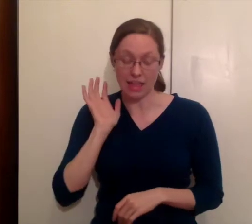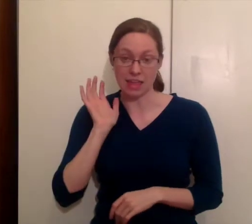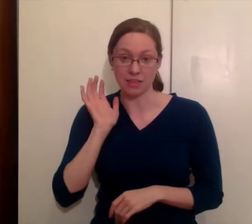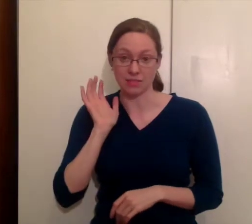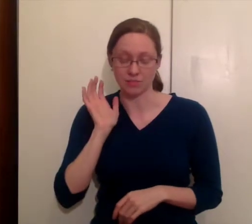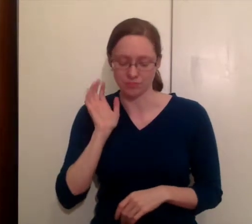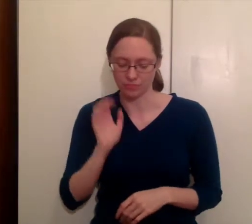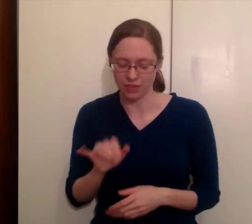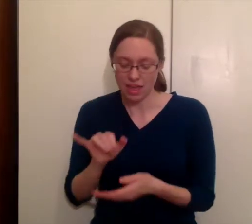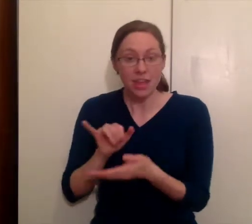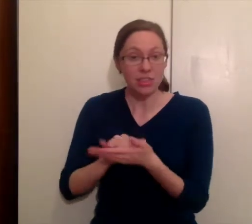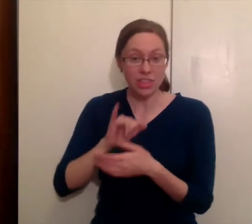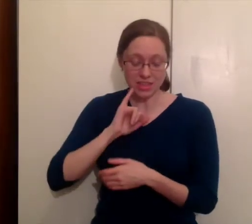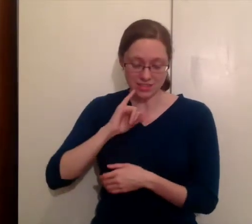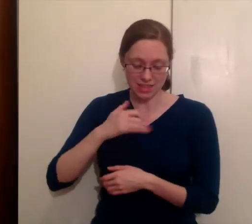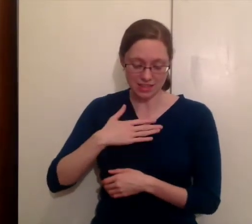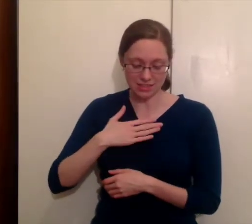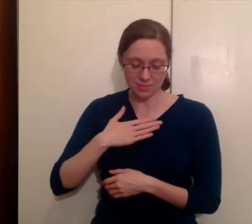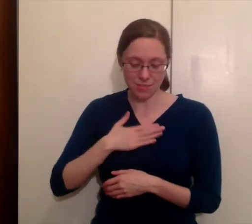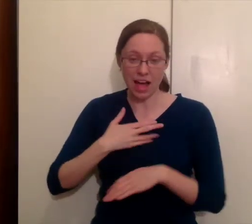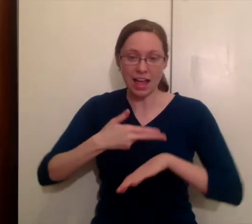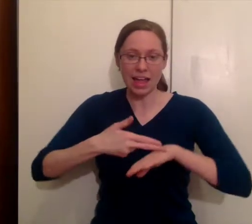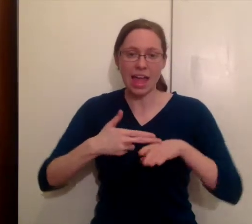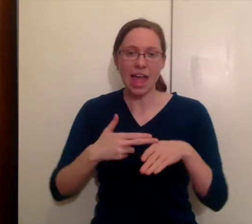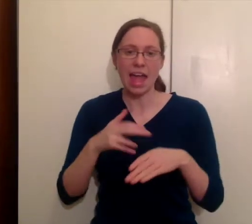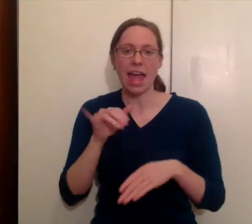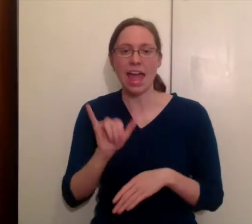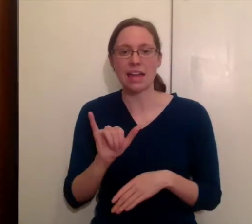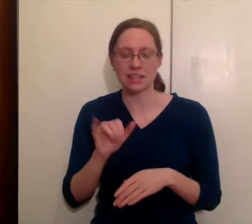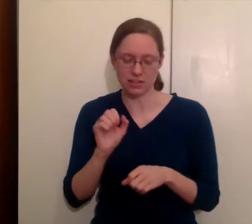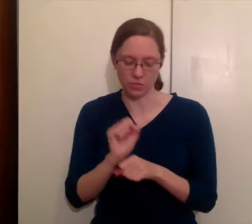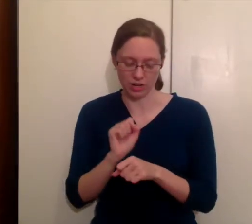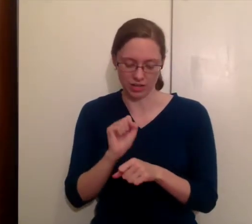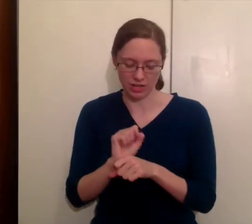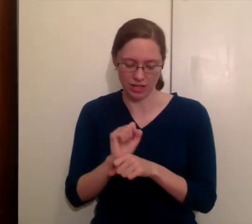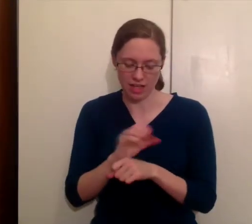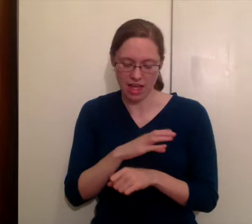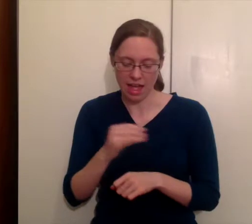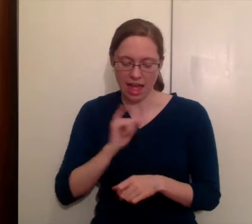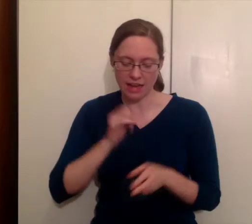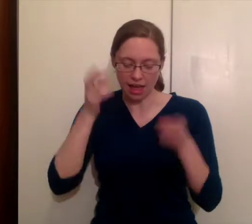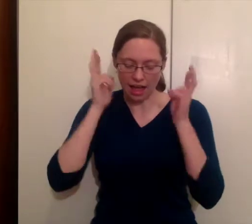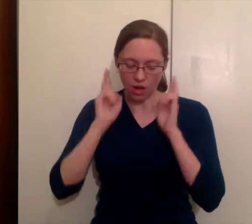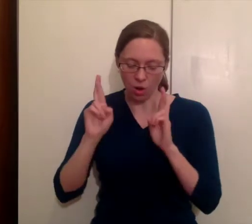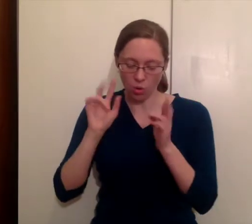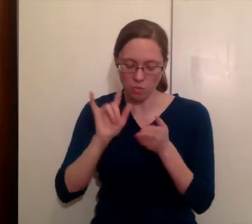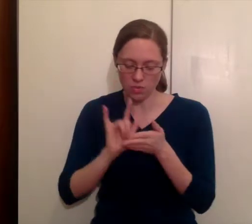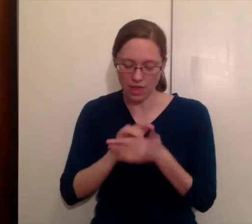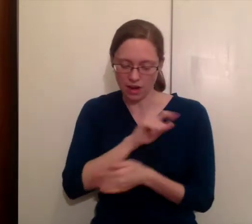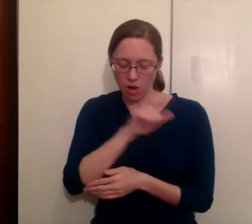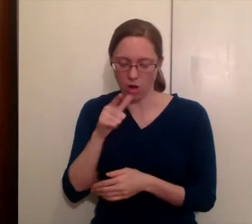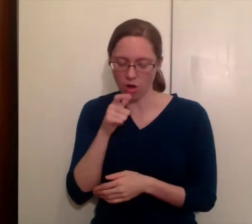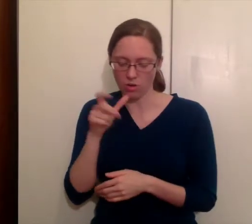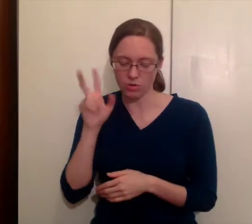lion. This is my handiwork, and I hope that all who